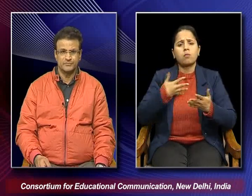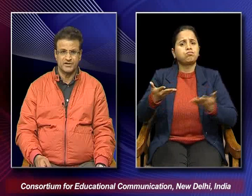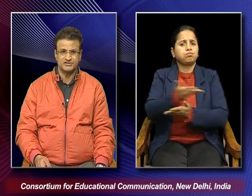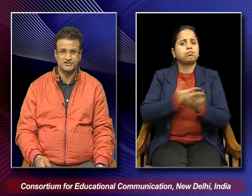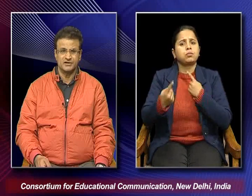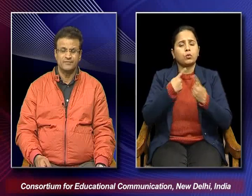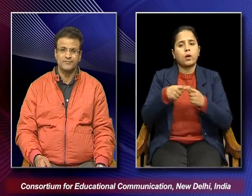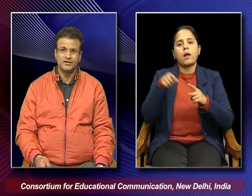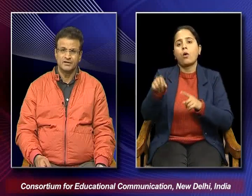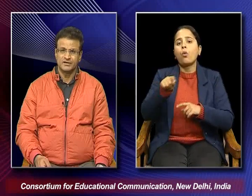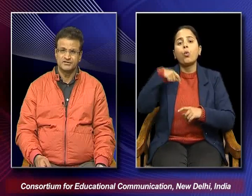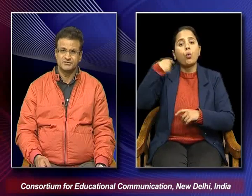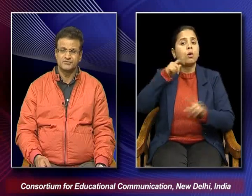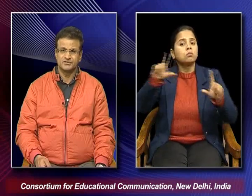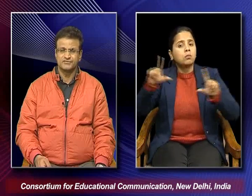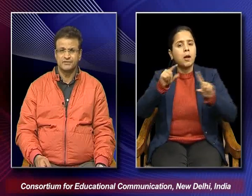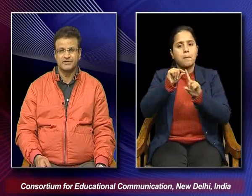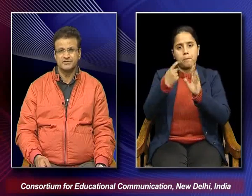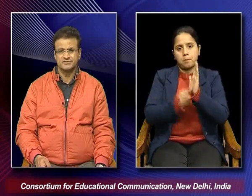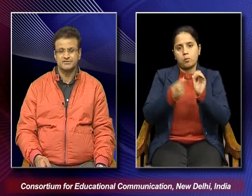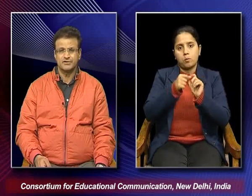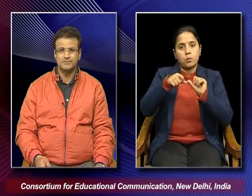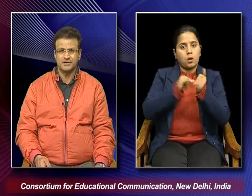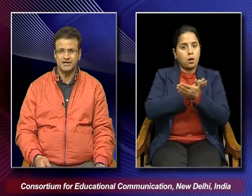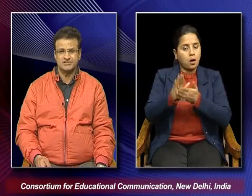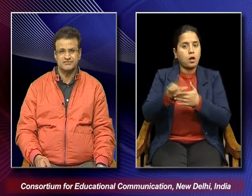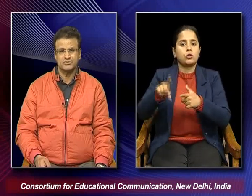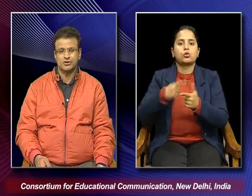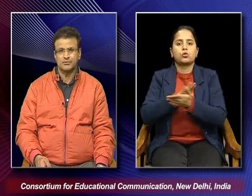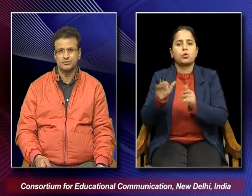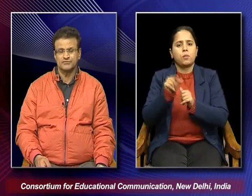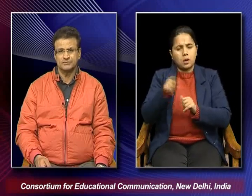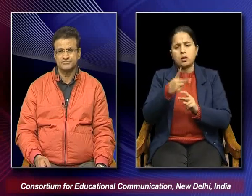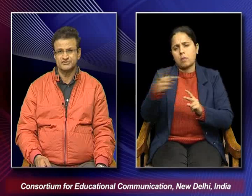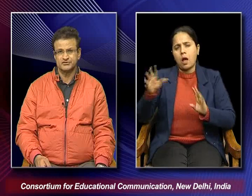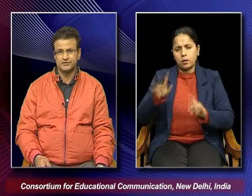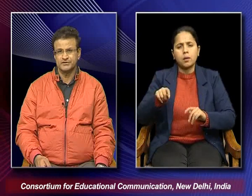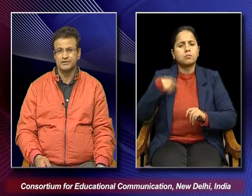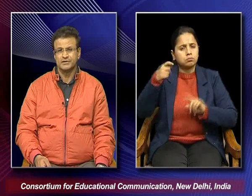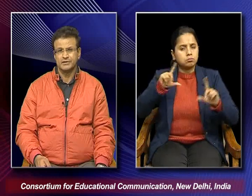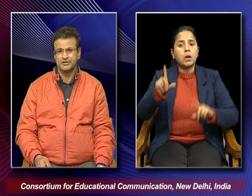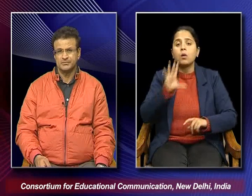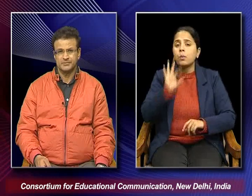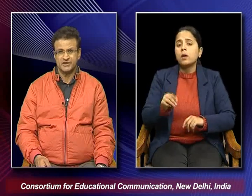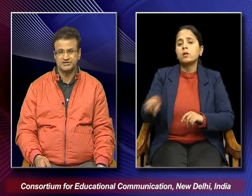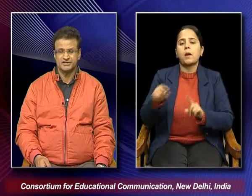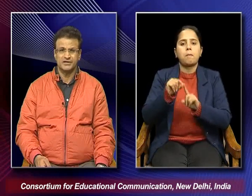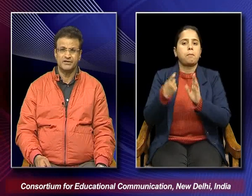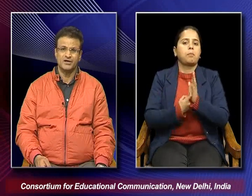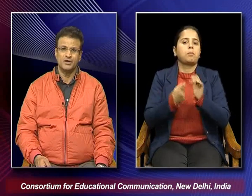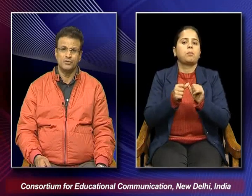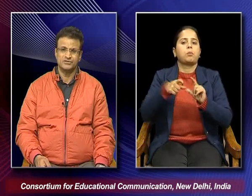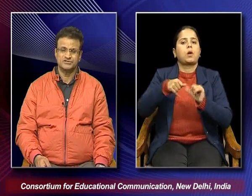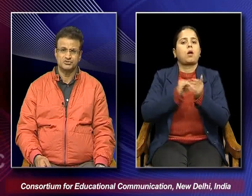of Prakash Jha and some of the other filmmakers as well, but largely we'll talk about the films which have been made by Prakash Jha